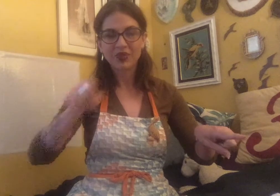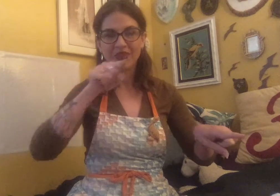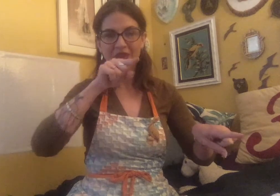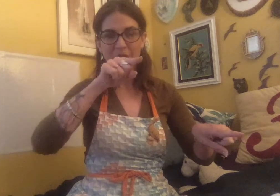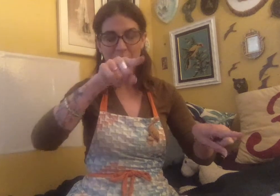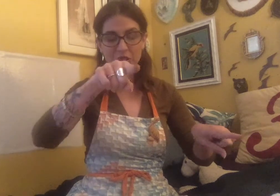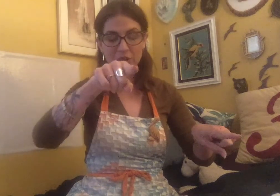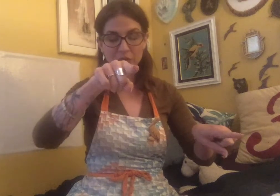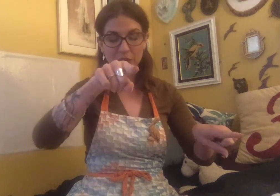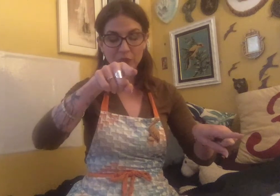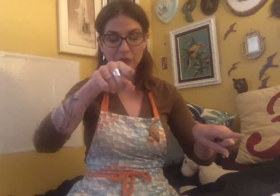Tube. U.